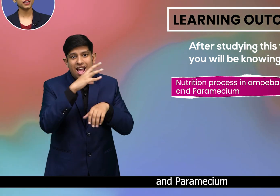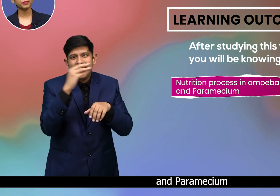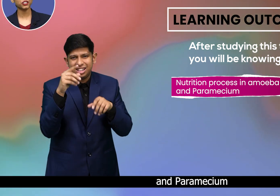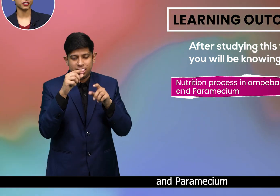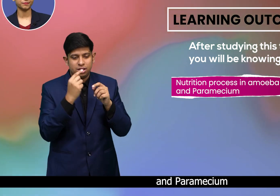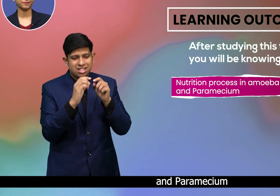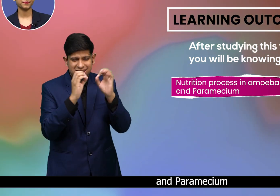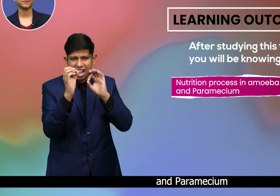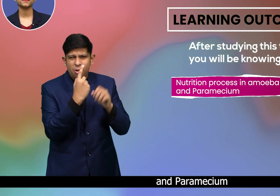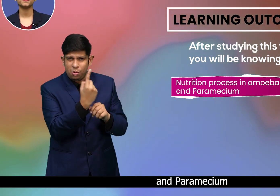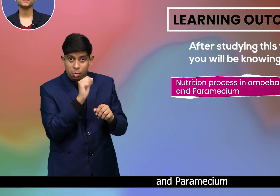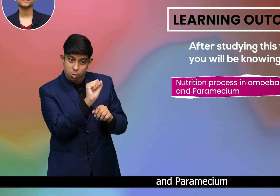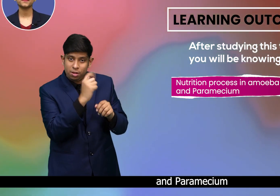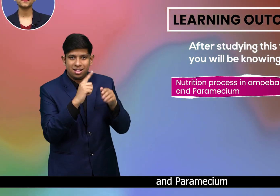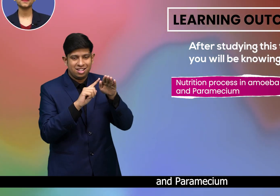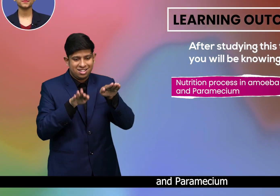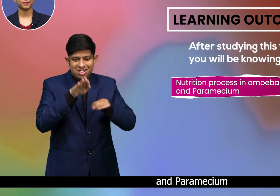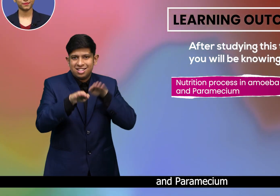and paramecium,